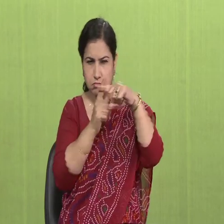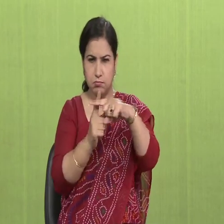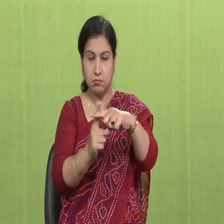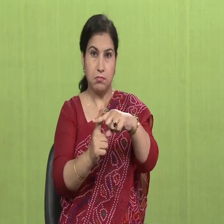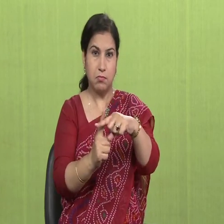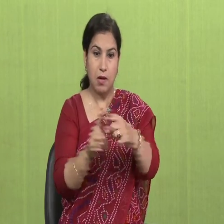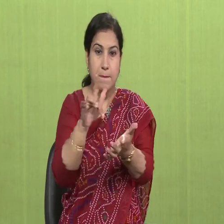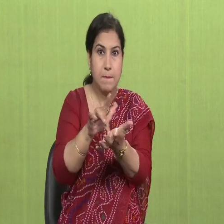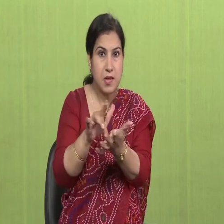India,